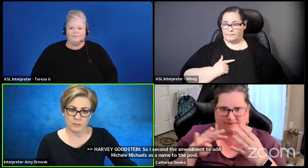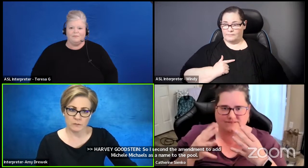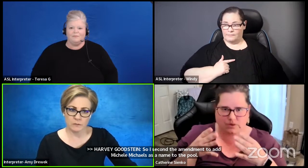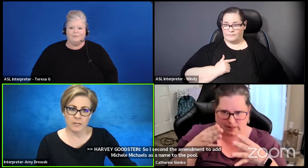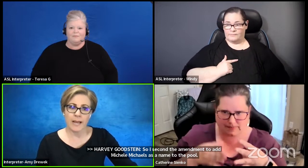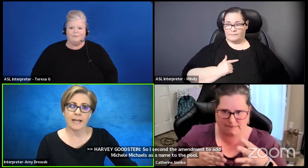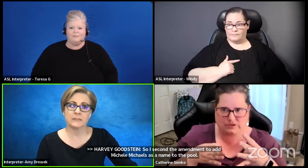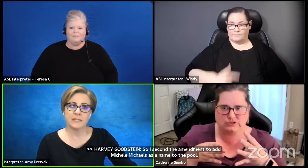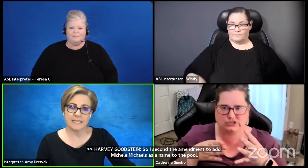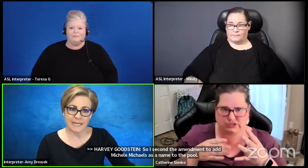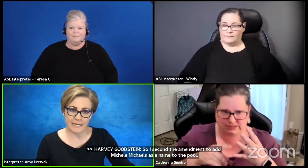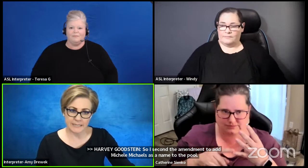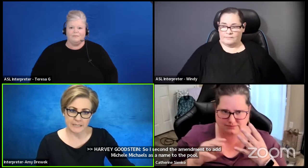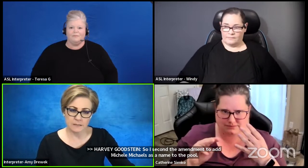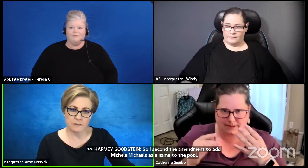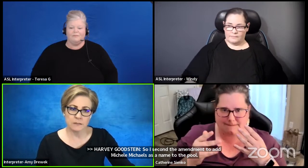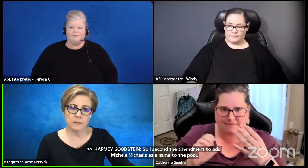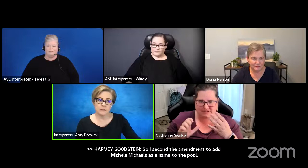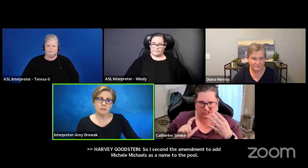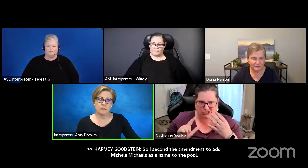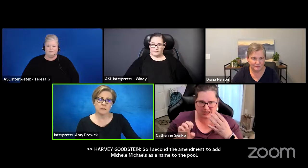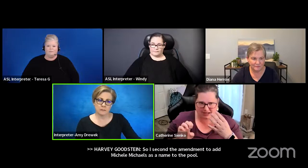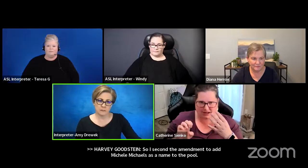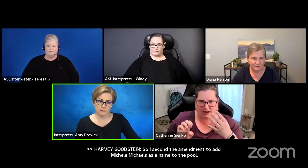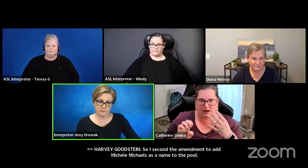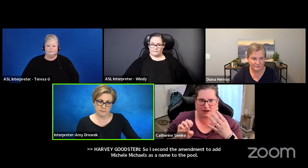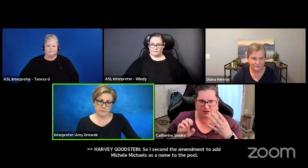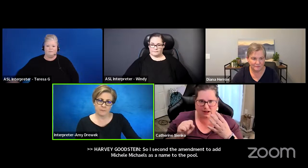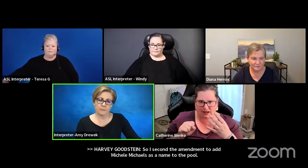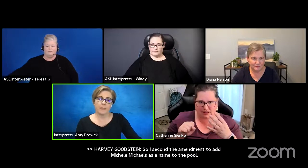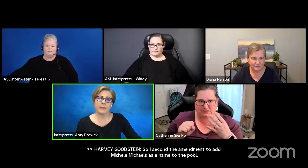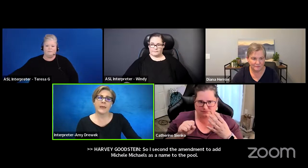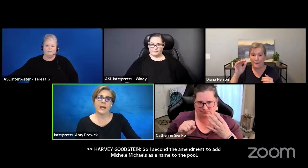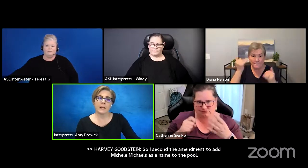the original motion has been seconded.